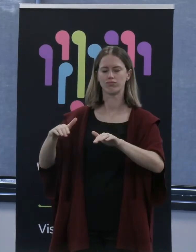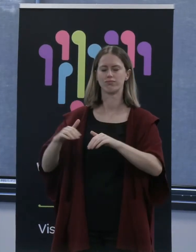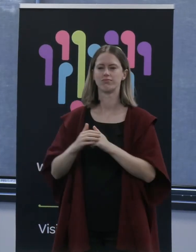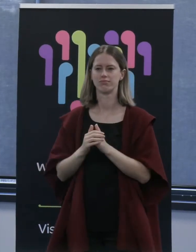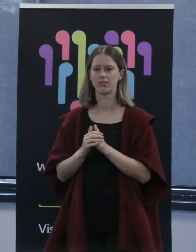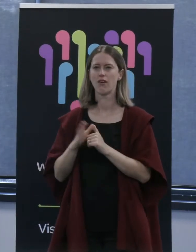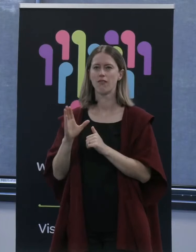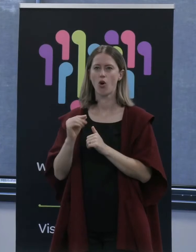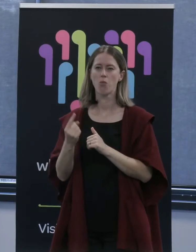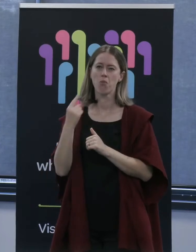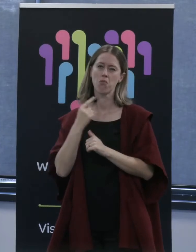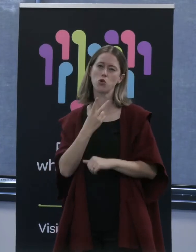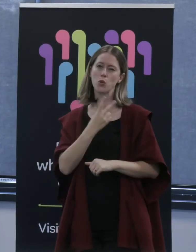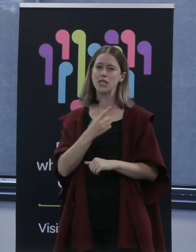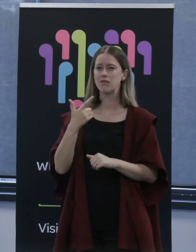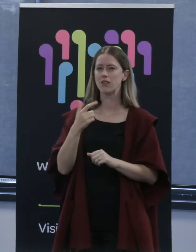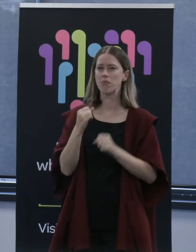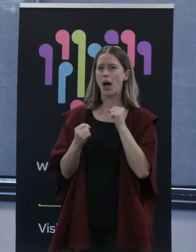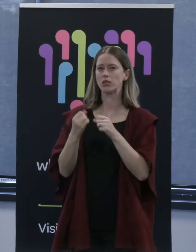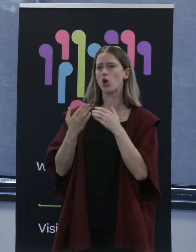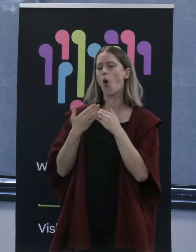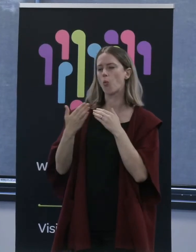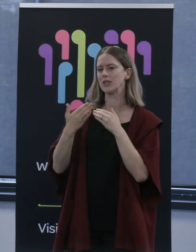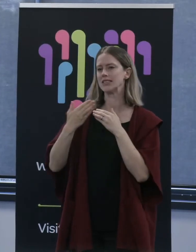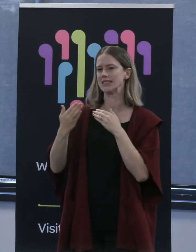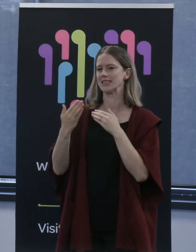since that 27 March date.